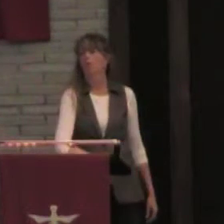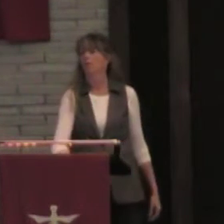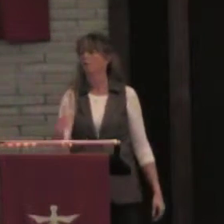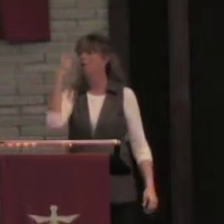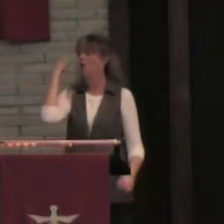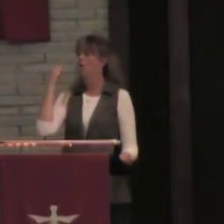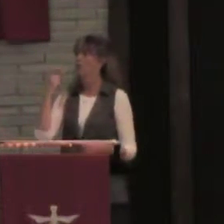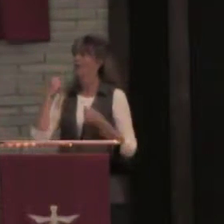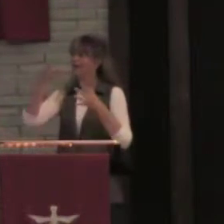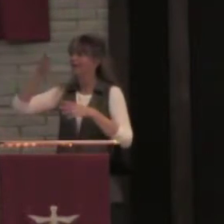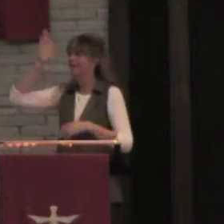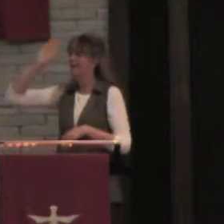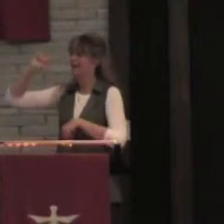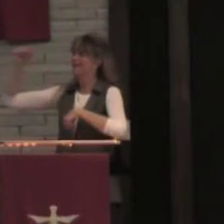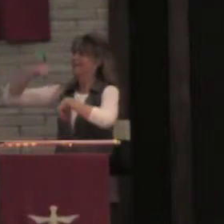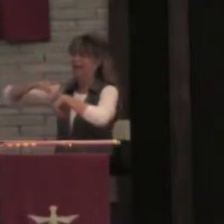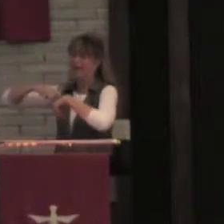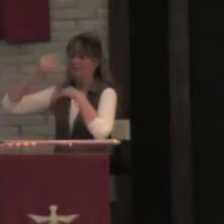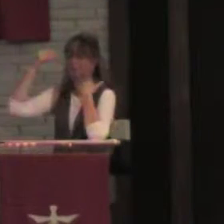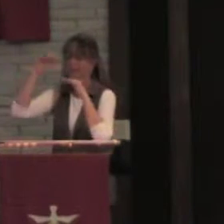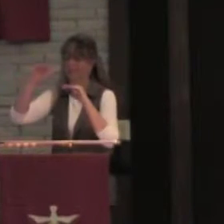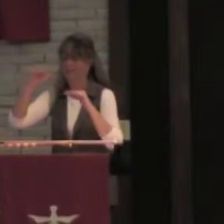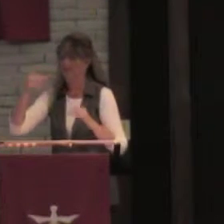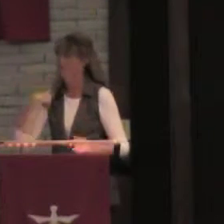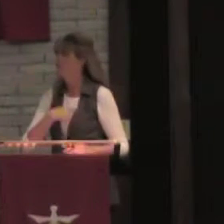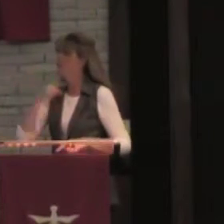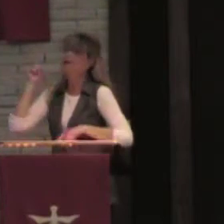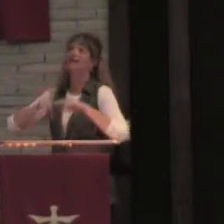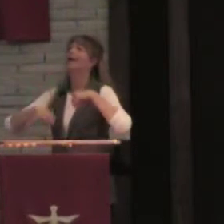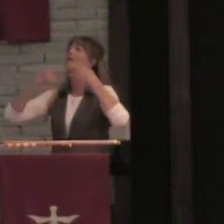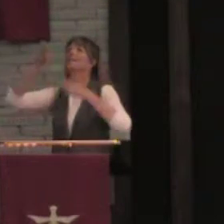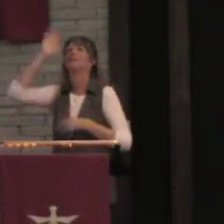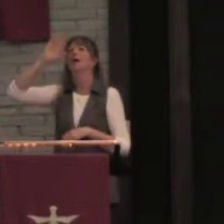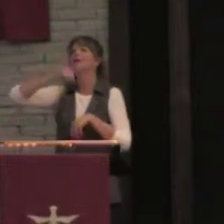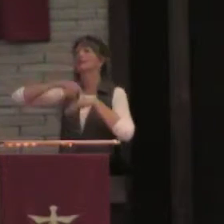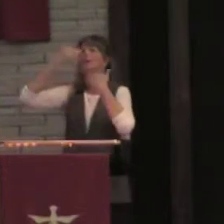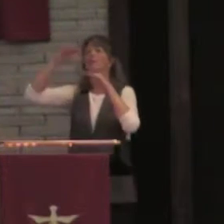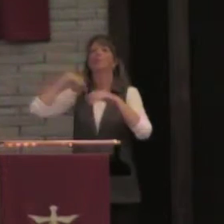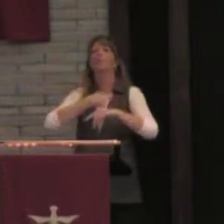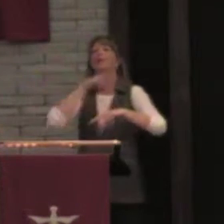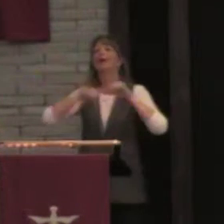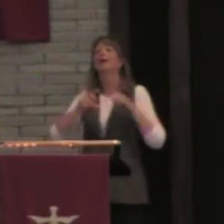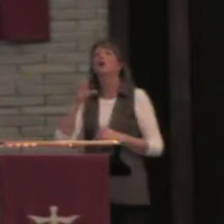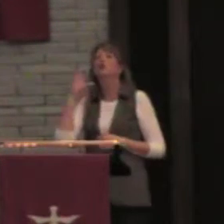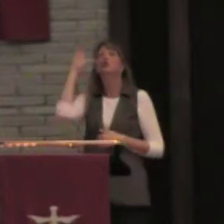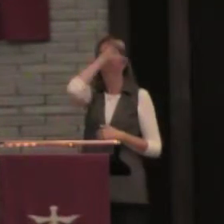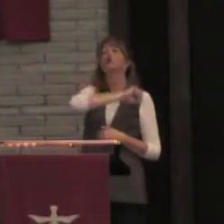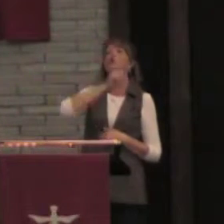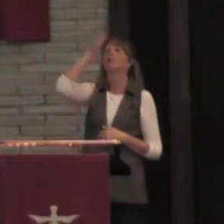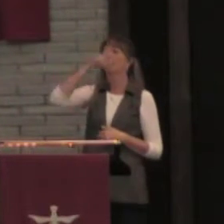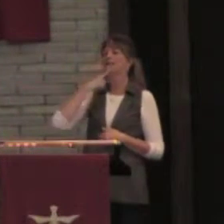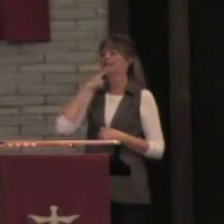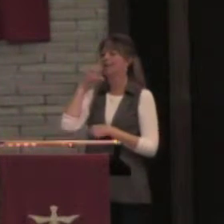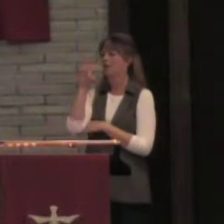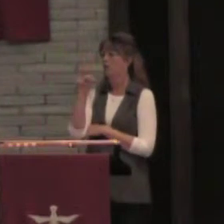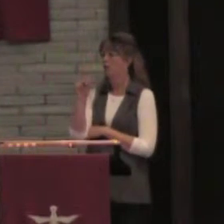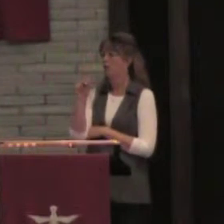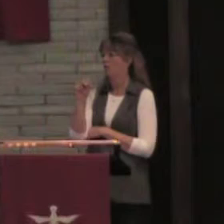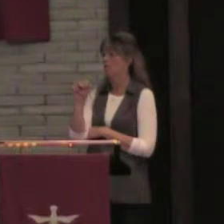And God's just telling me no. God doesn't have time. He has a time limit. But we can't give God a time limit. We assume that He said